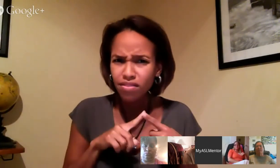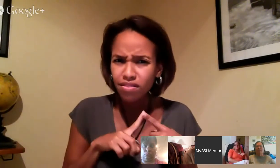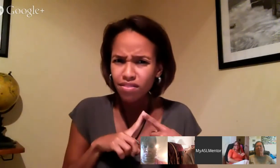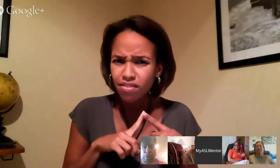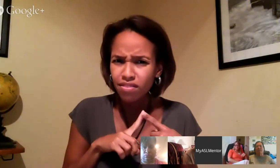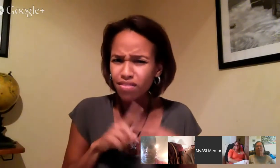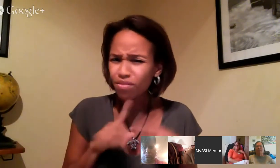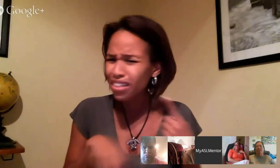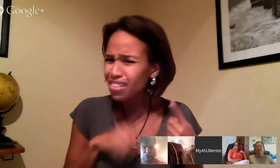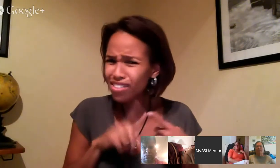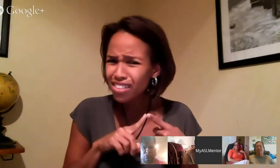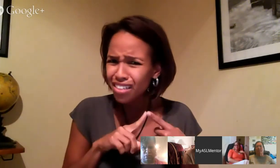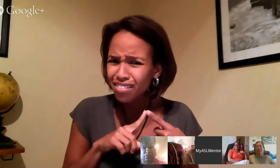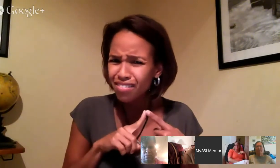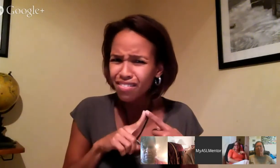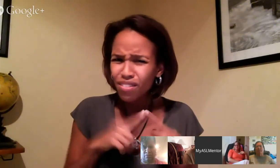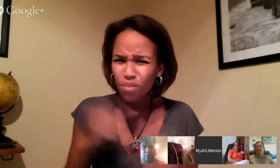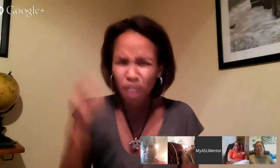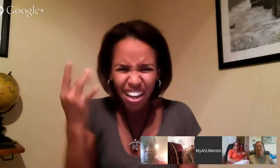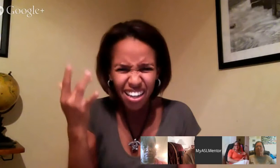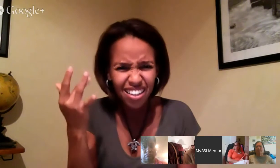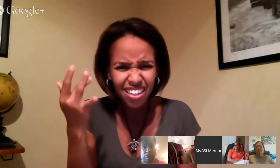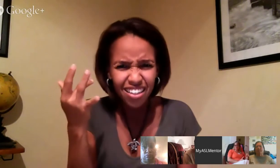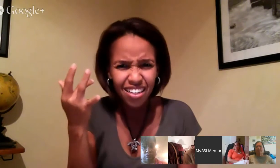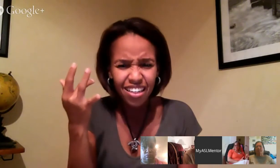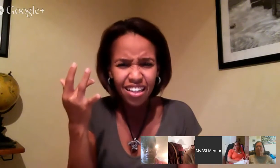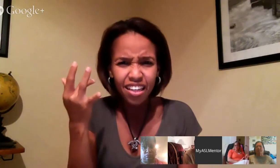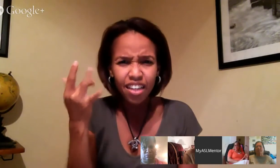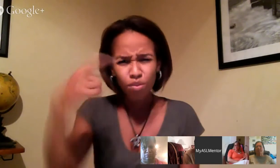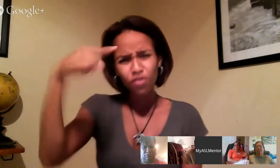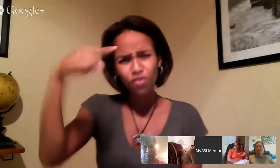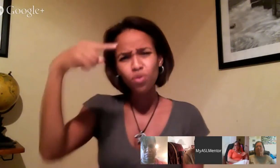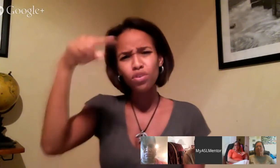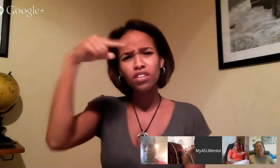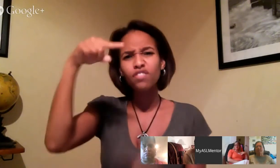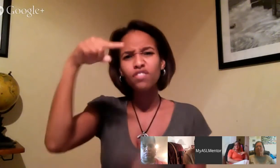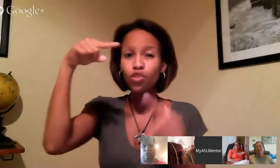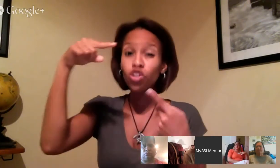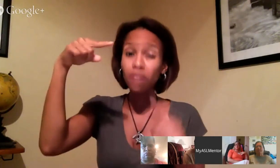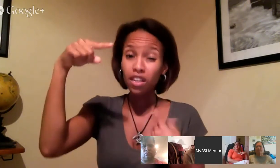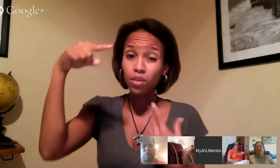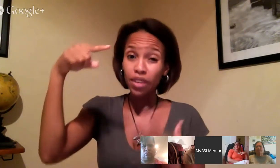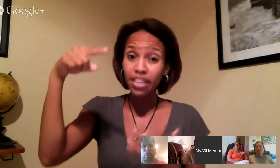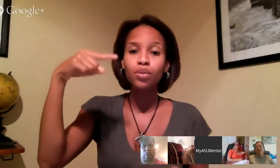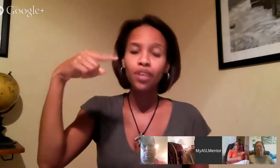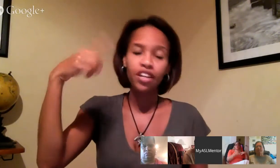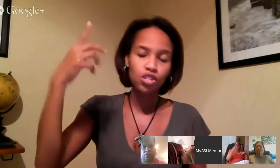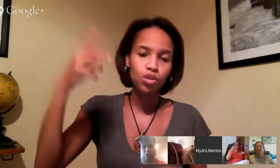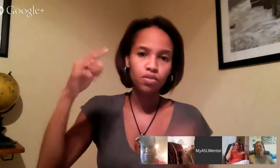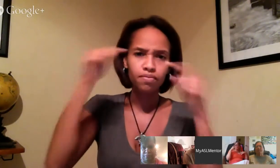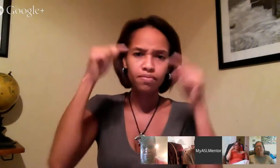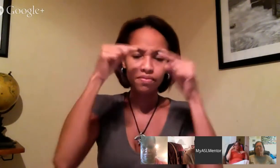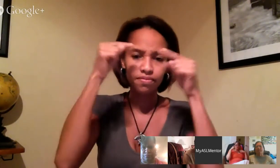When? When did you say? Why? Before. For, by the way, is a